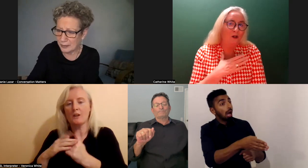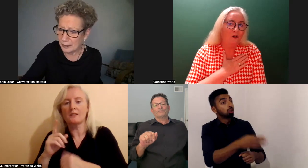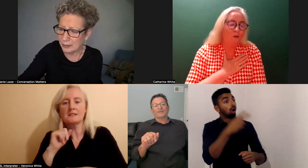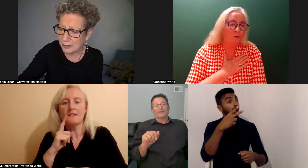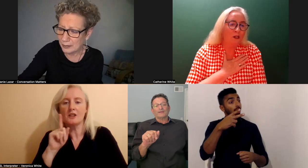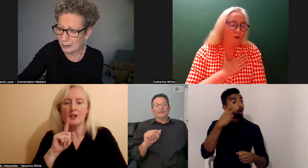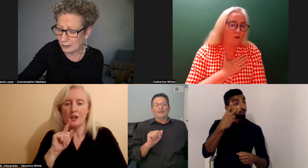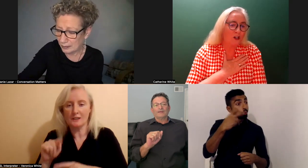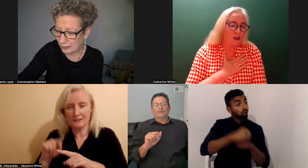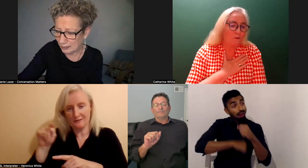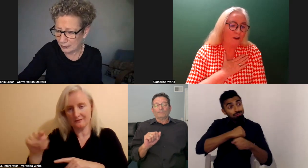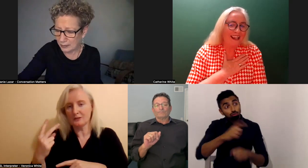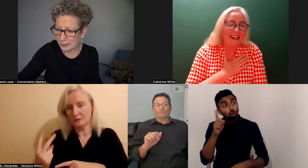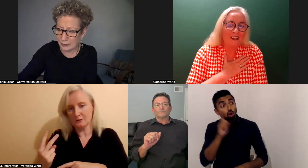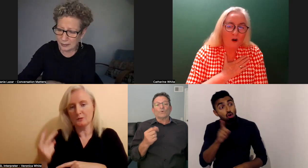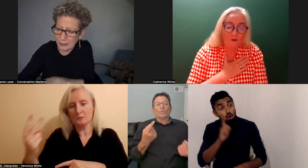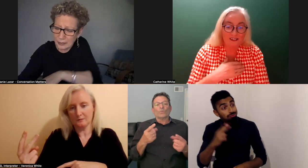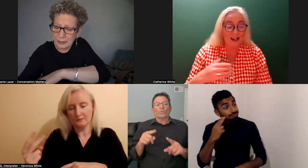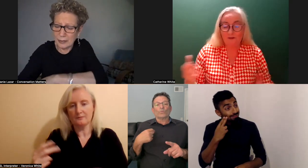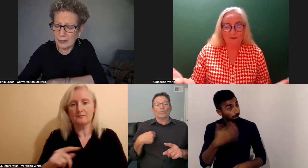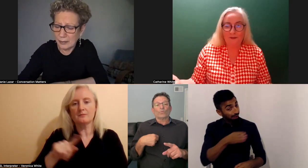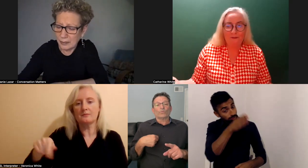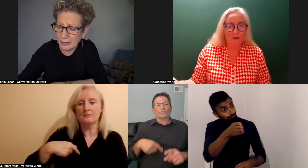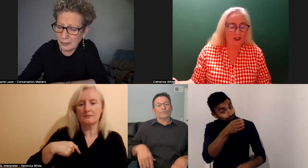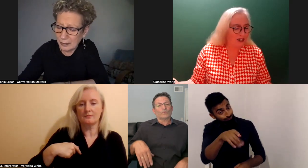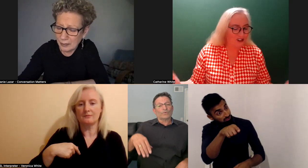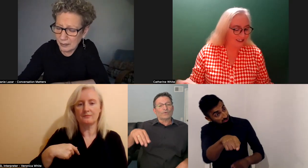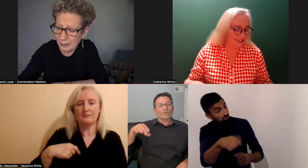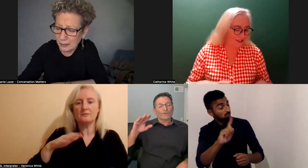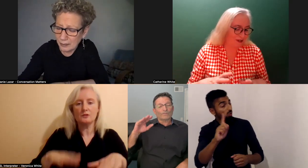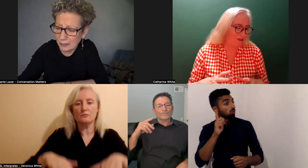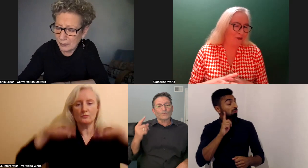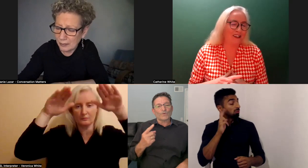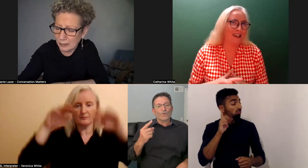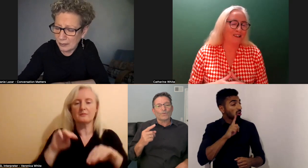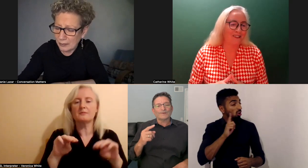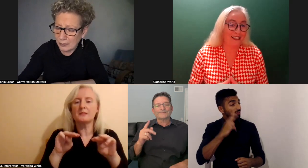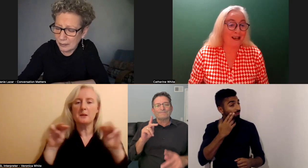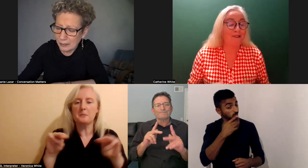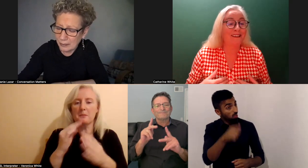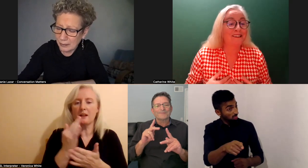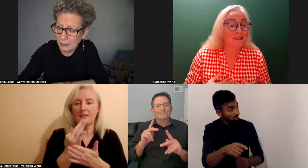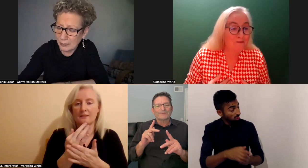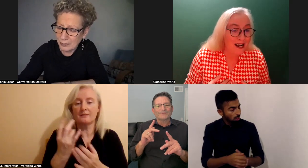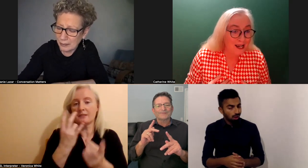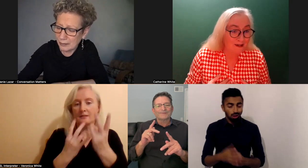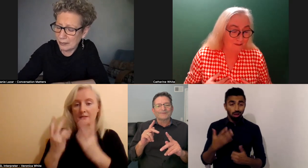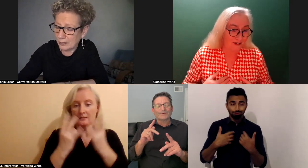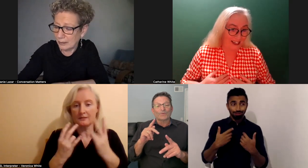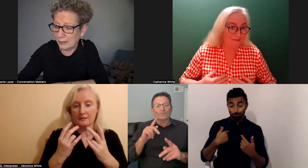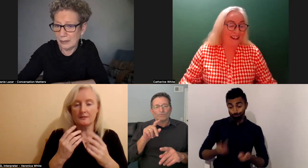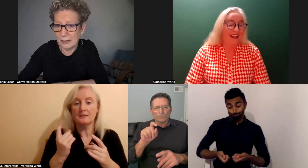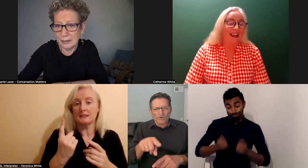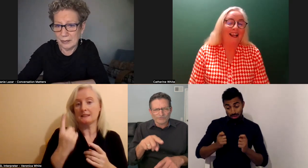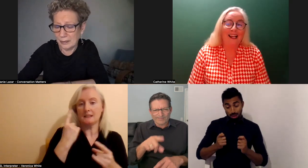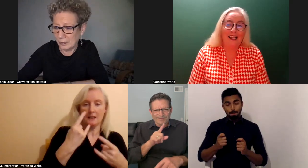So when we were growing up, it always, now people will question this about whether or not it really happened. This is my